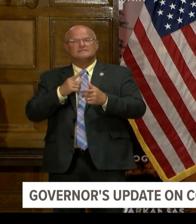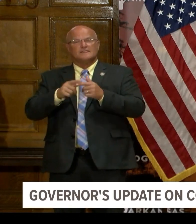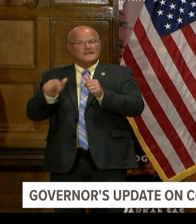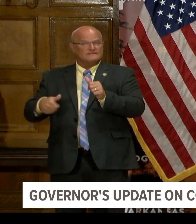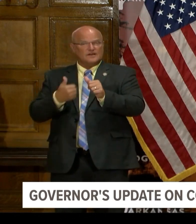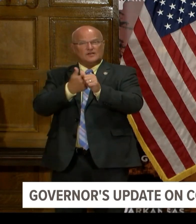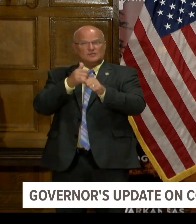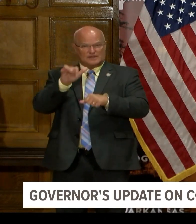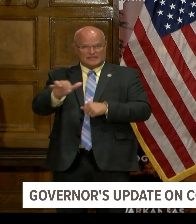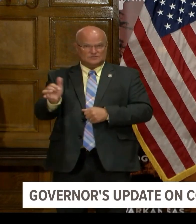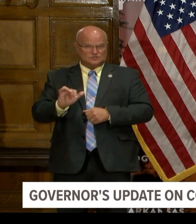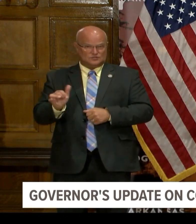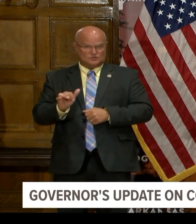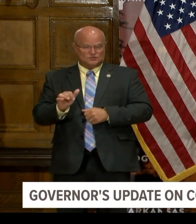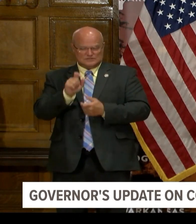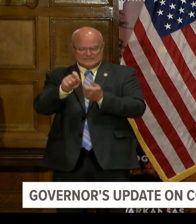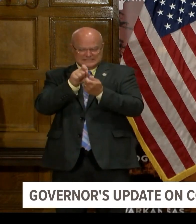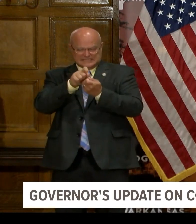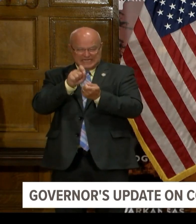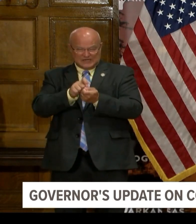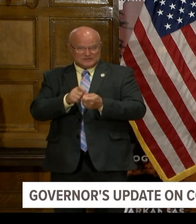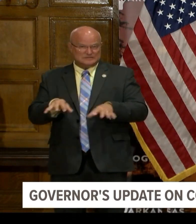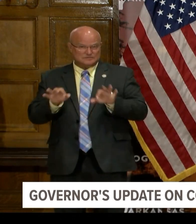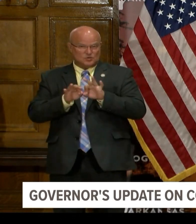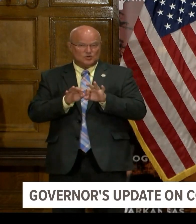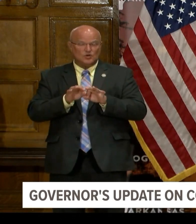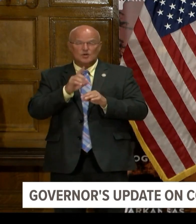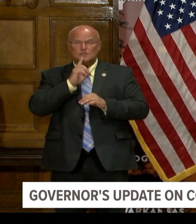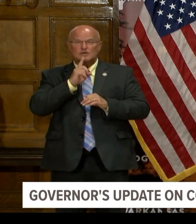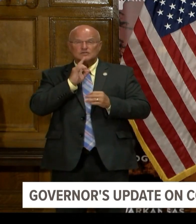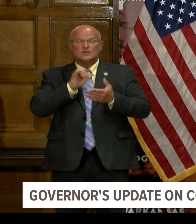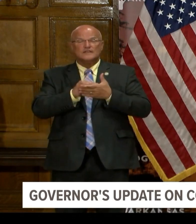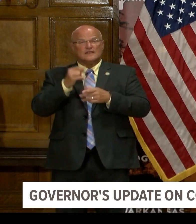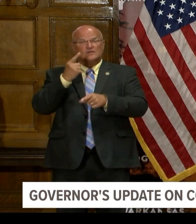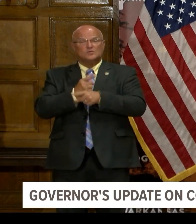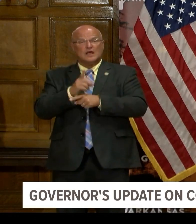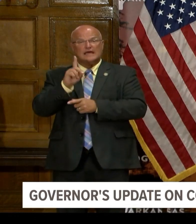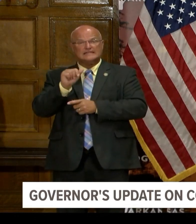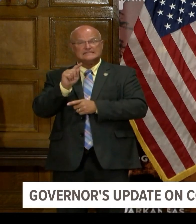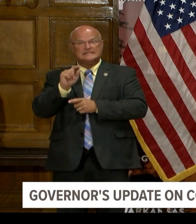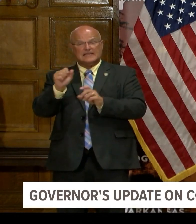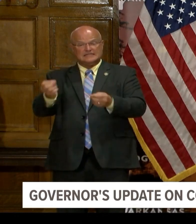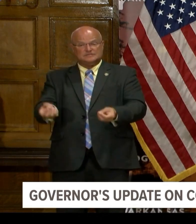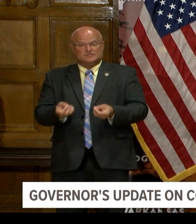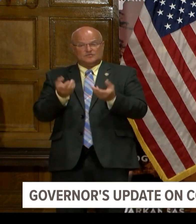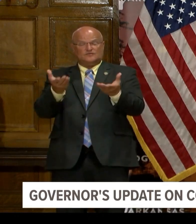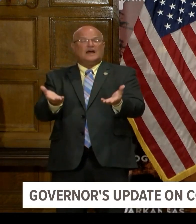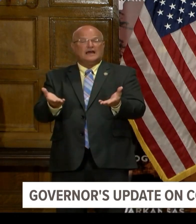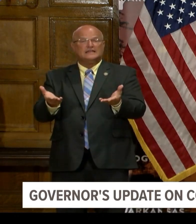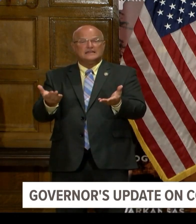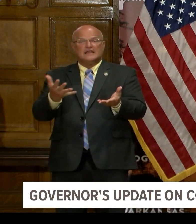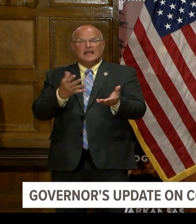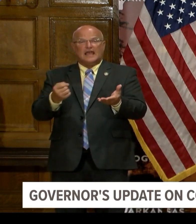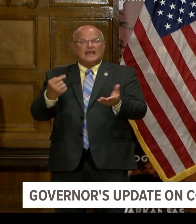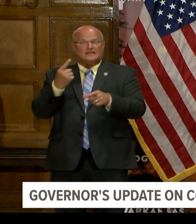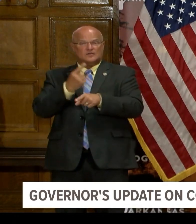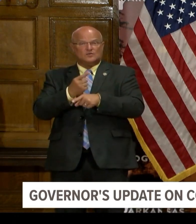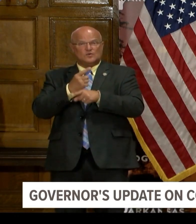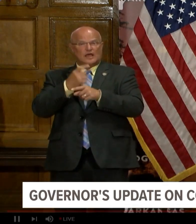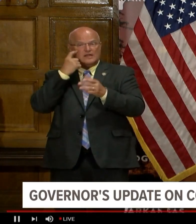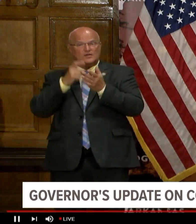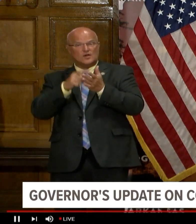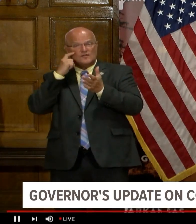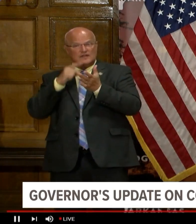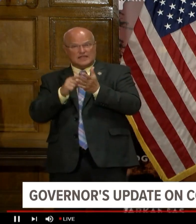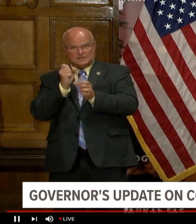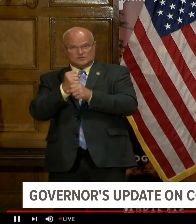on that. Accuracy is important, so we want to make sure that the right data is being provided and the right notifications are being